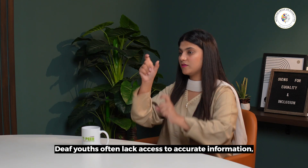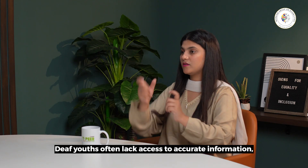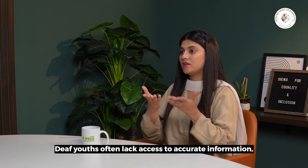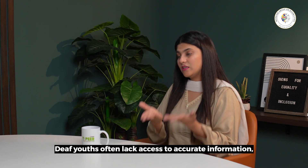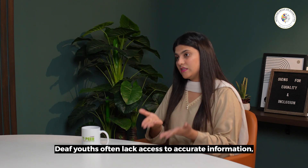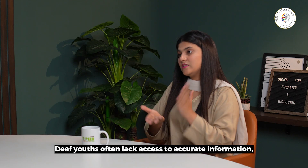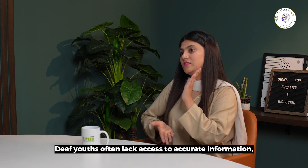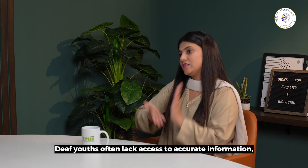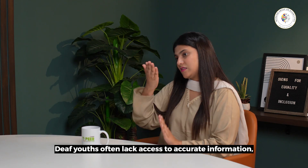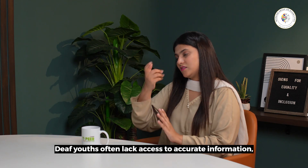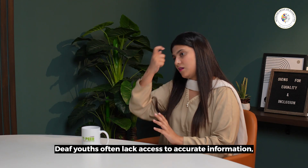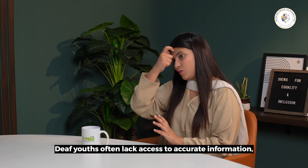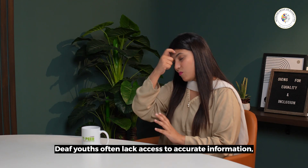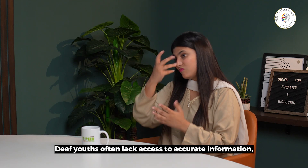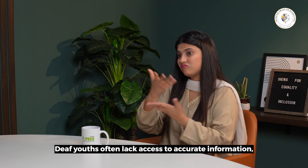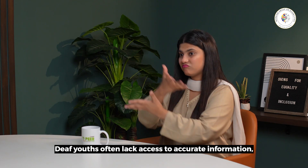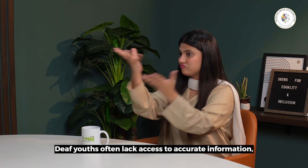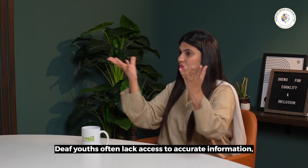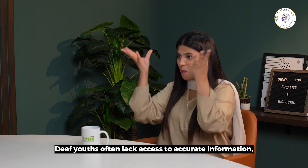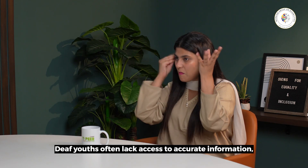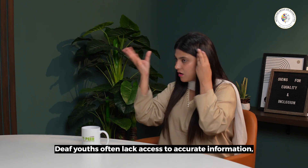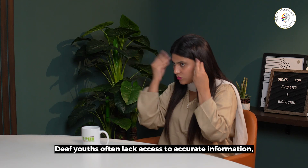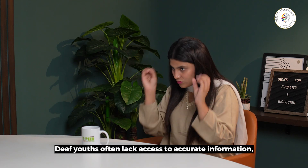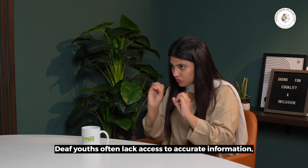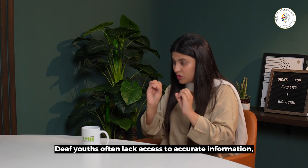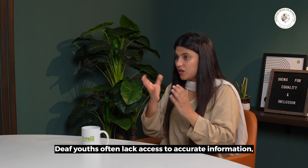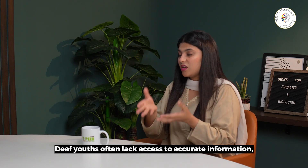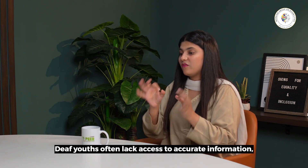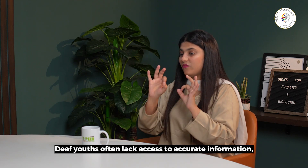Deaf youth often lack access to accurate information,